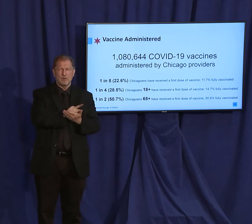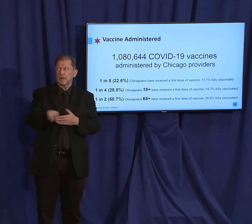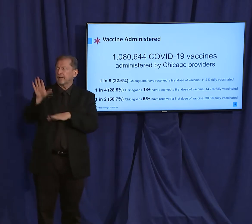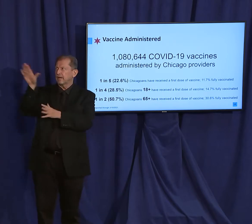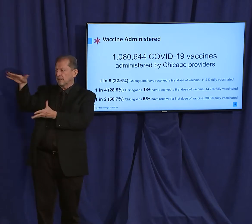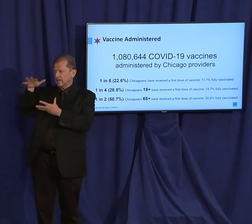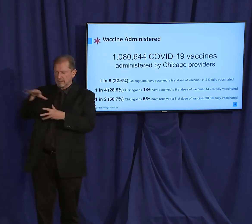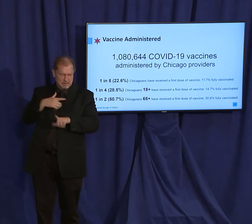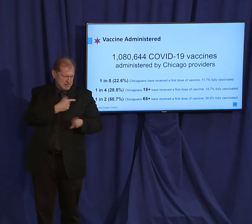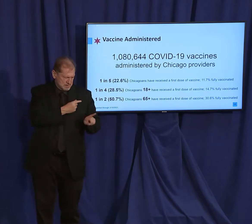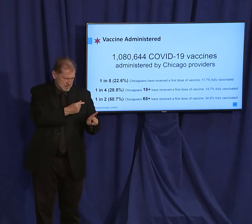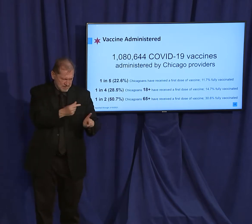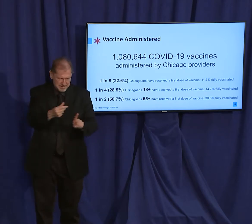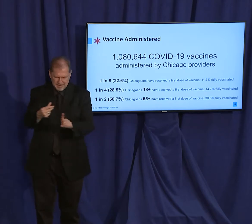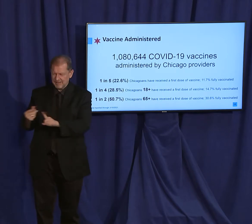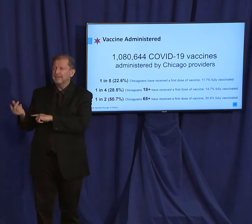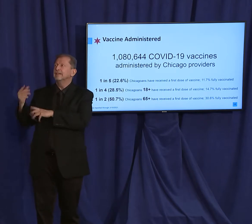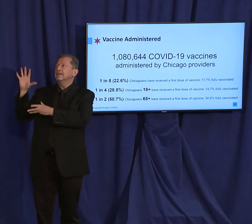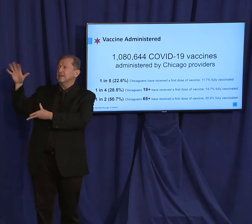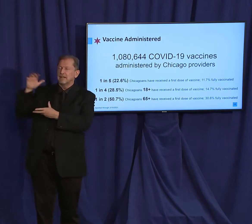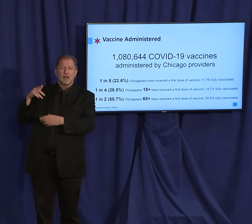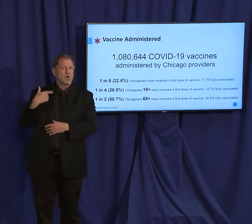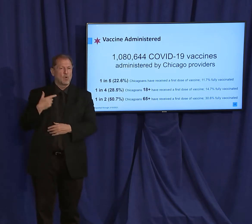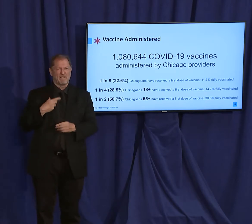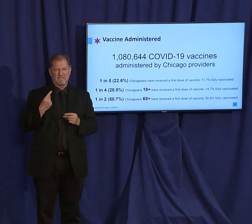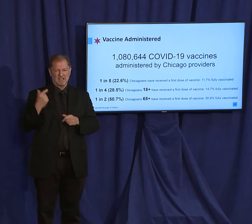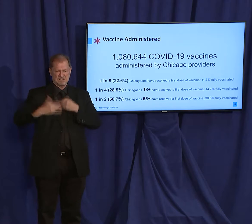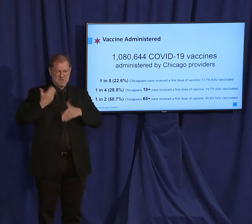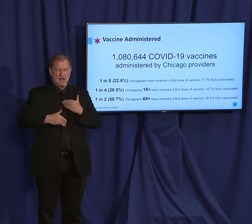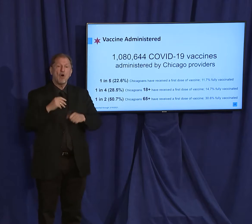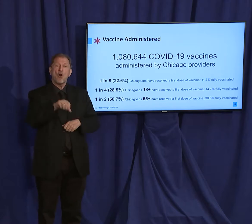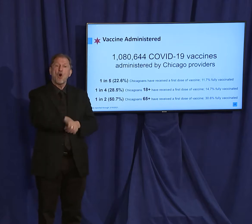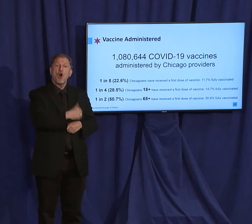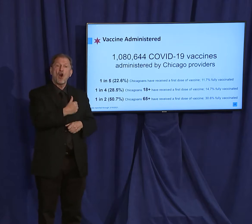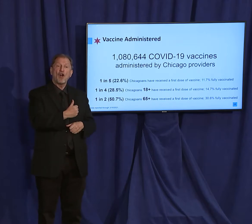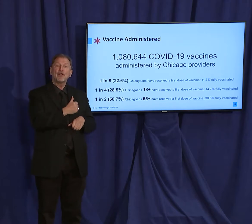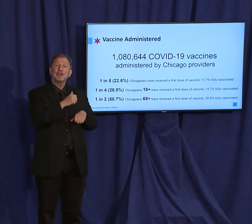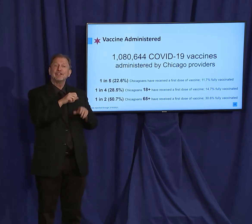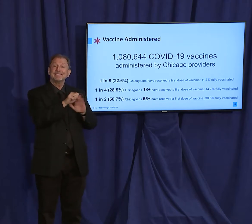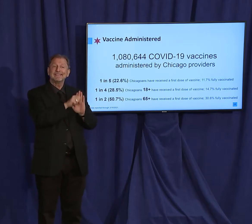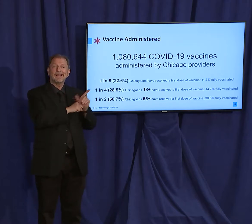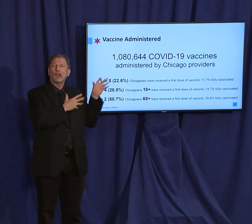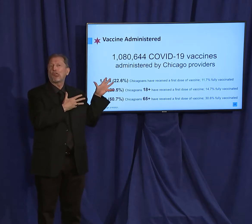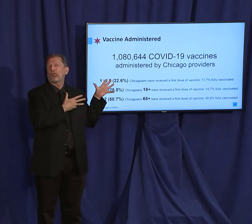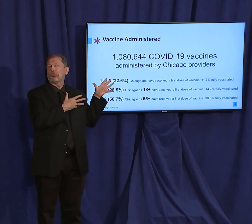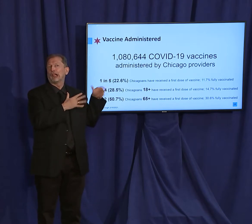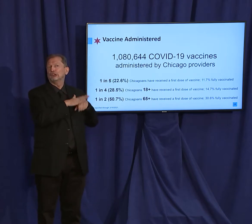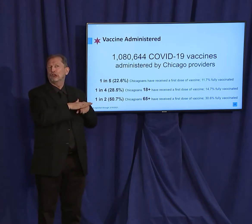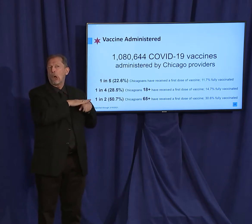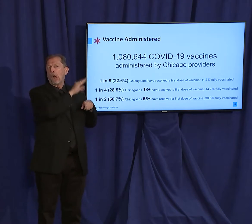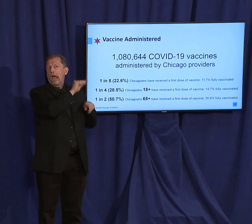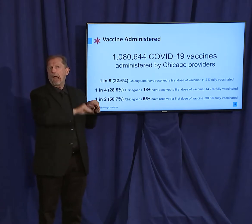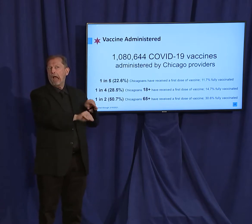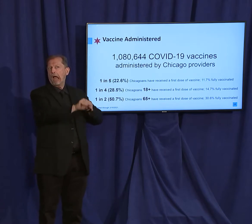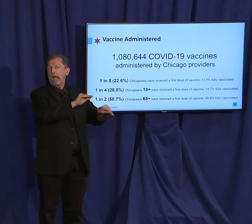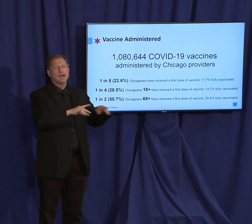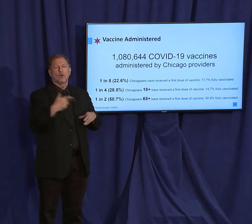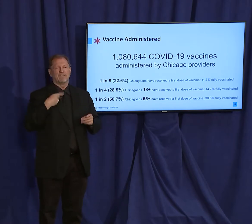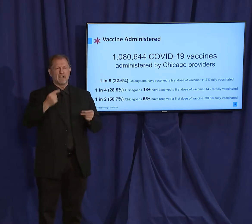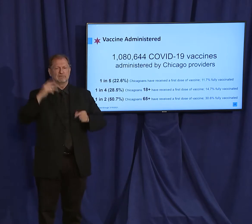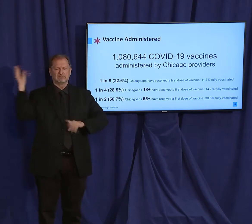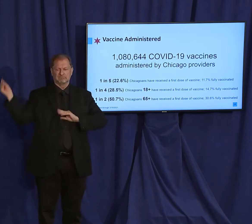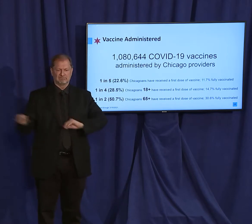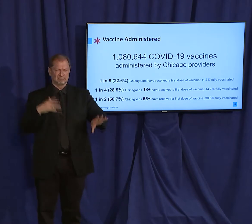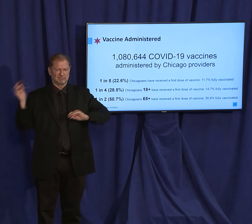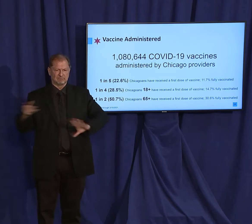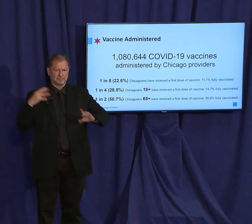far outpacing most states on those efficiency metrics. And in terms of our metrics related to